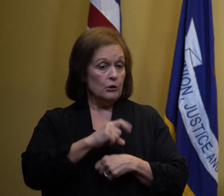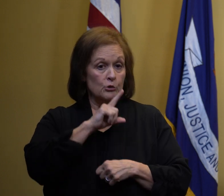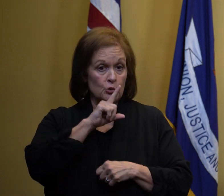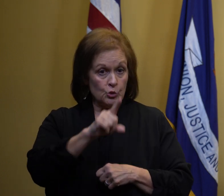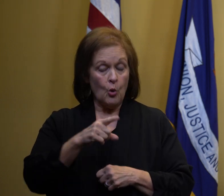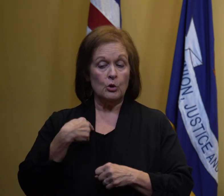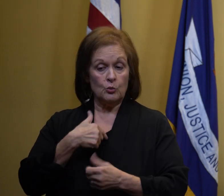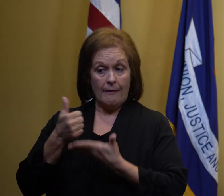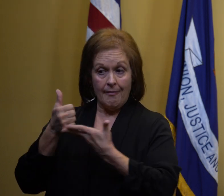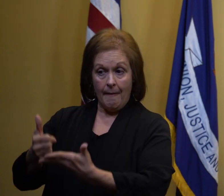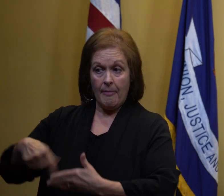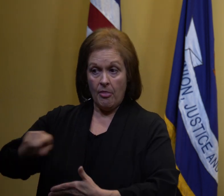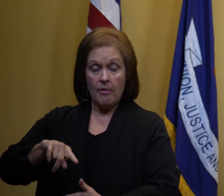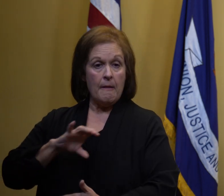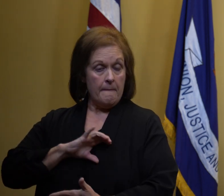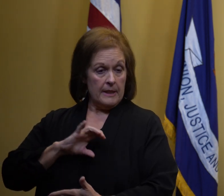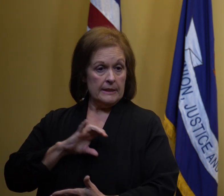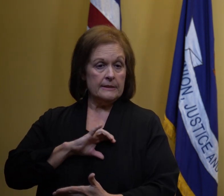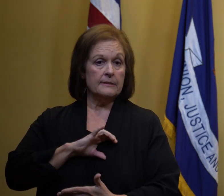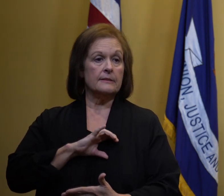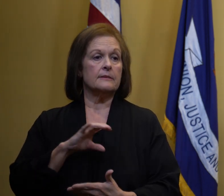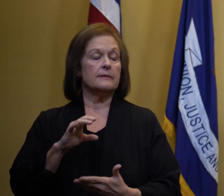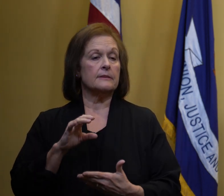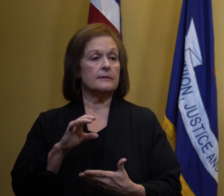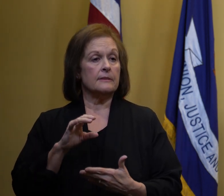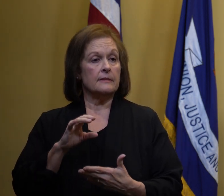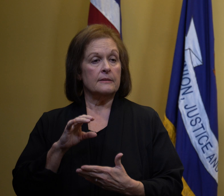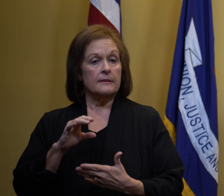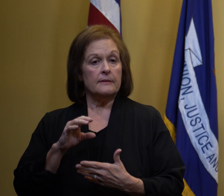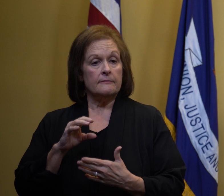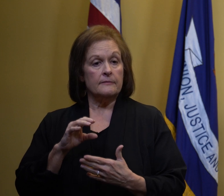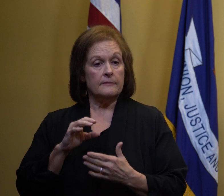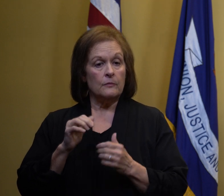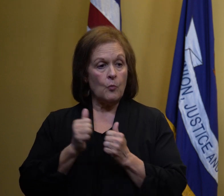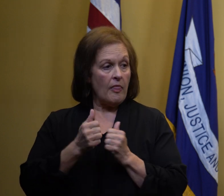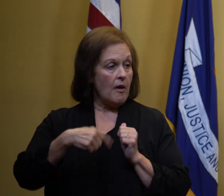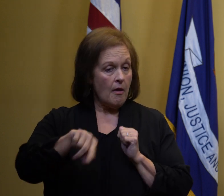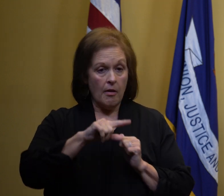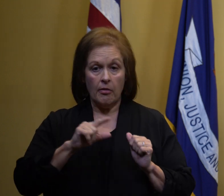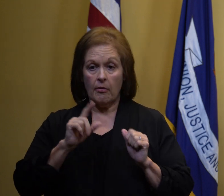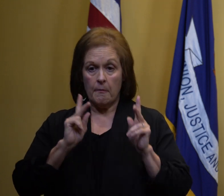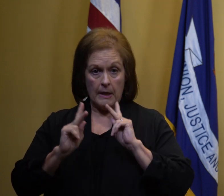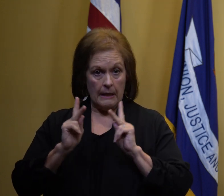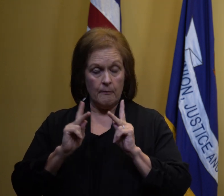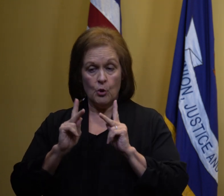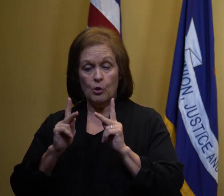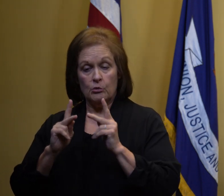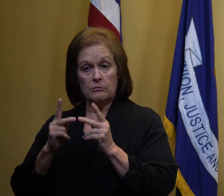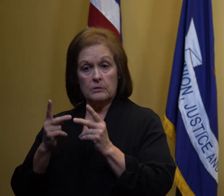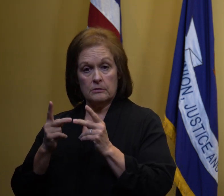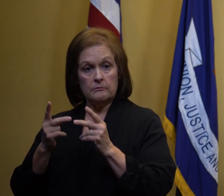our officers where they are as well. That comes even with the public approving homestead